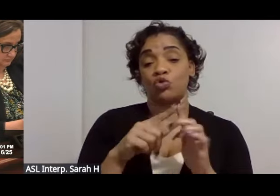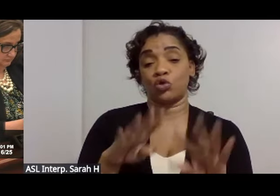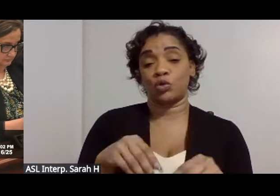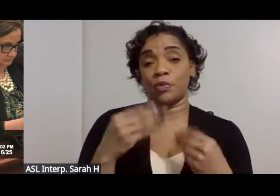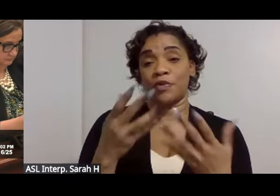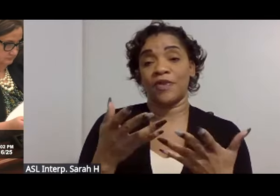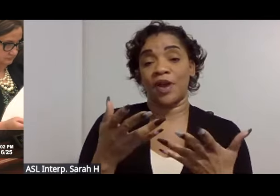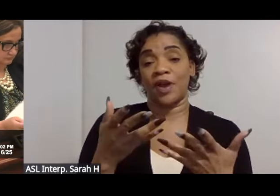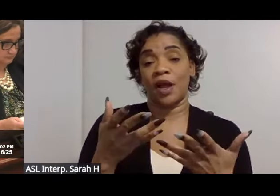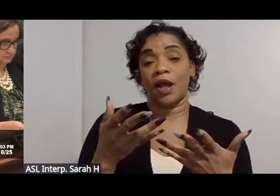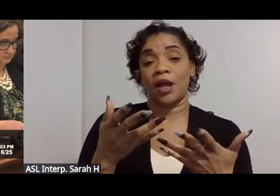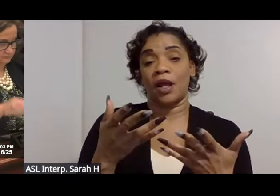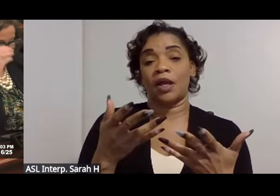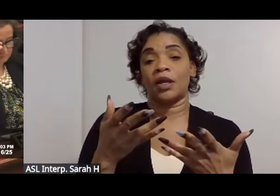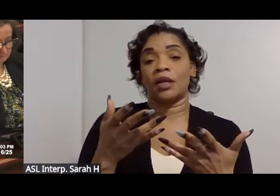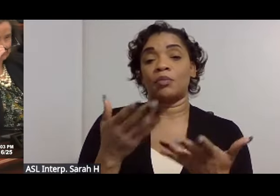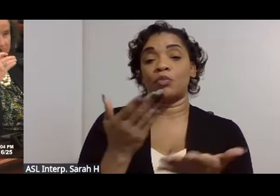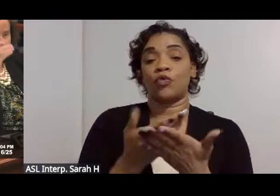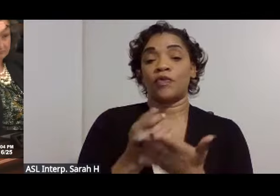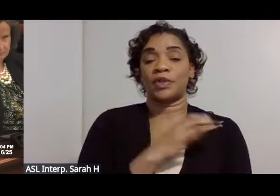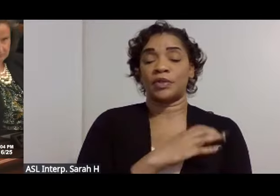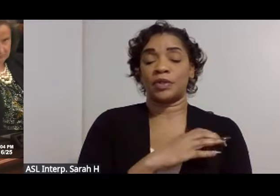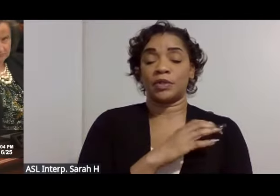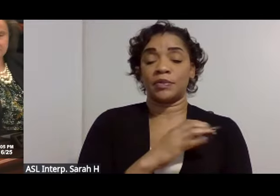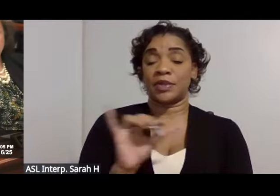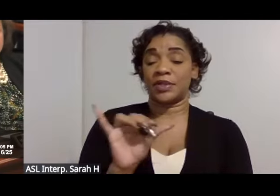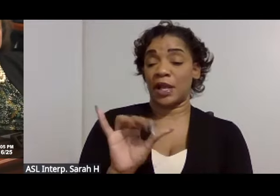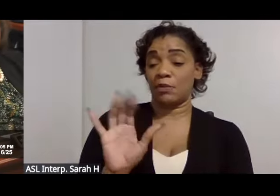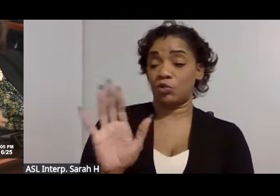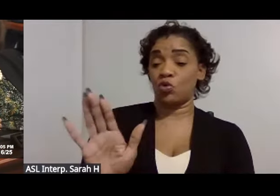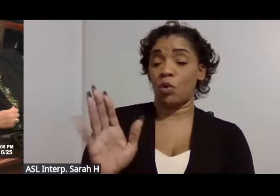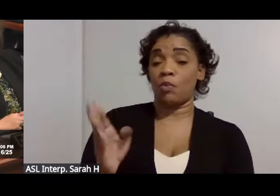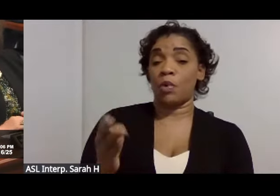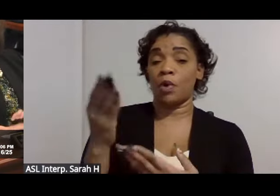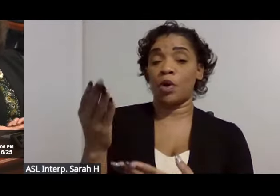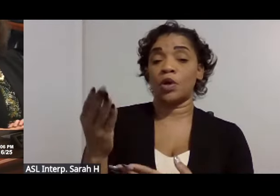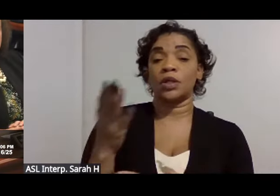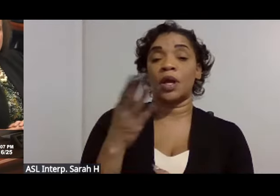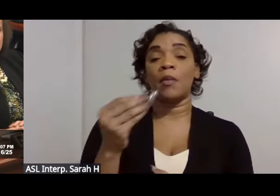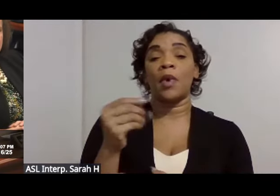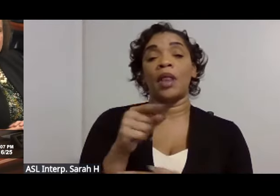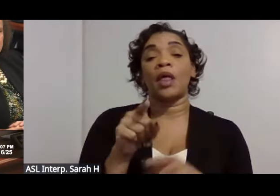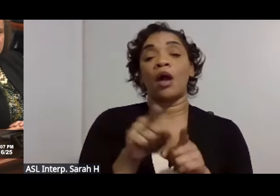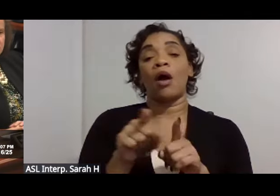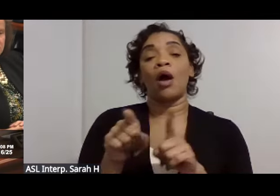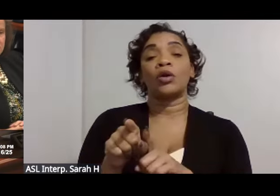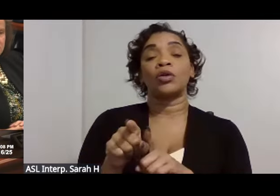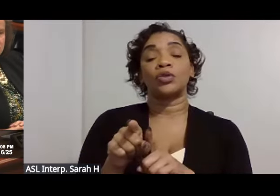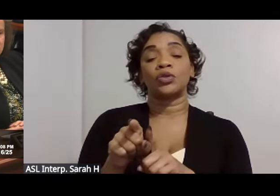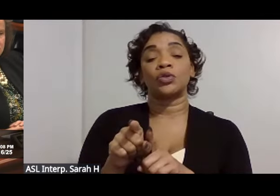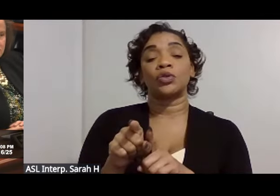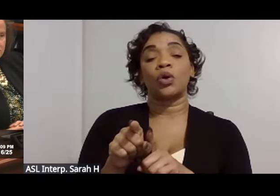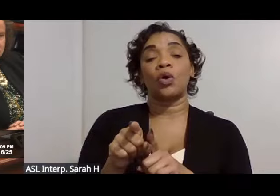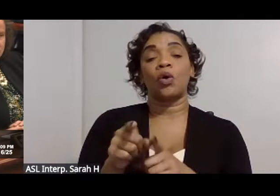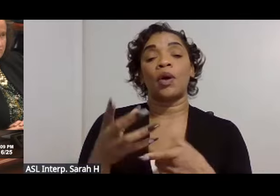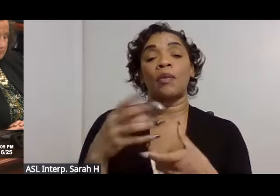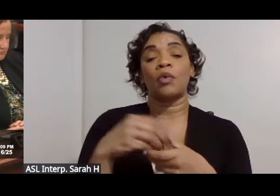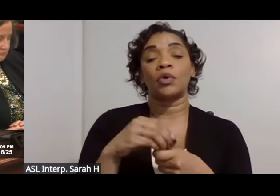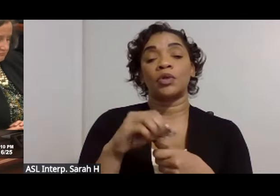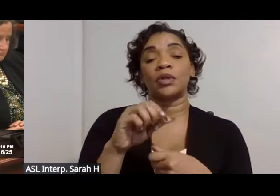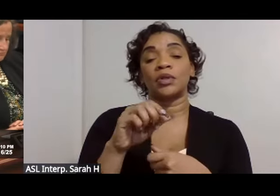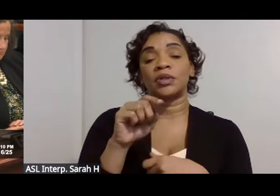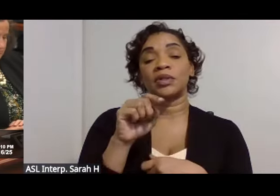your proposal, but it also imposes this other really draconian requirement that the Secretary of State verify